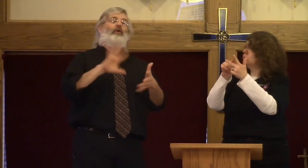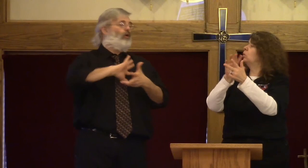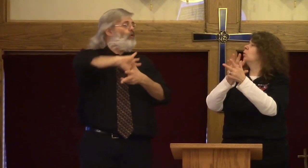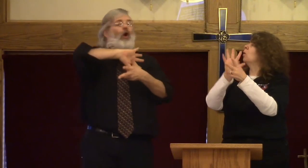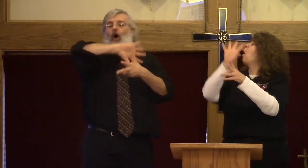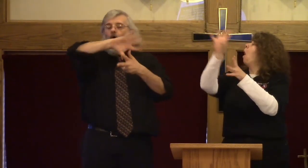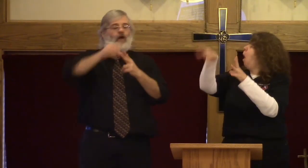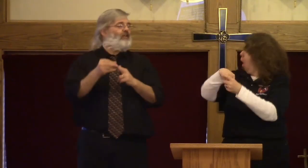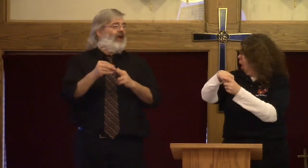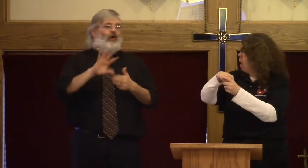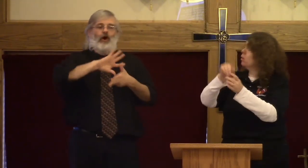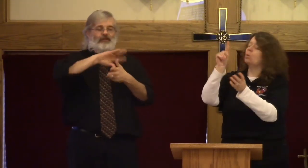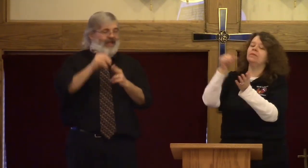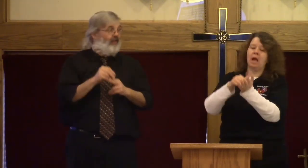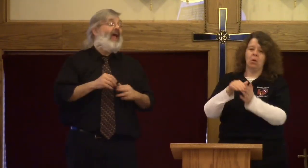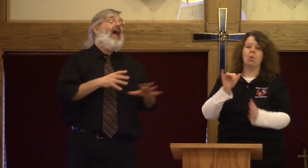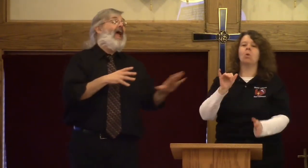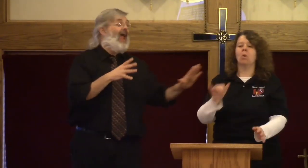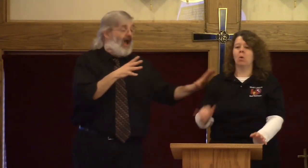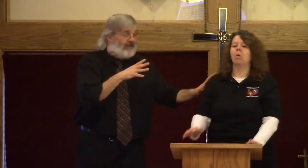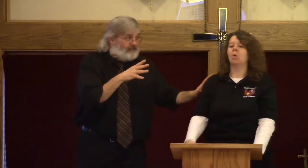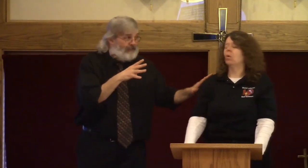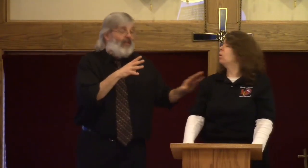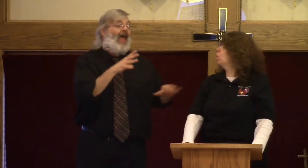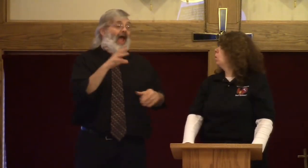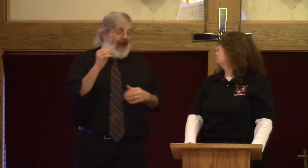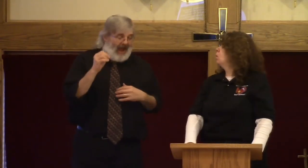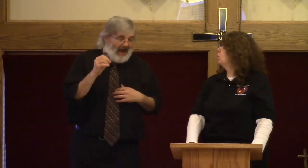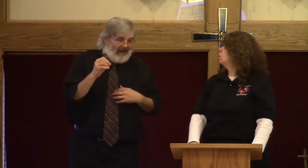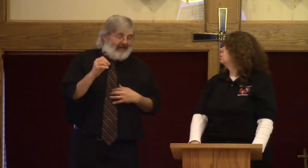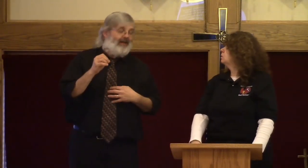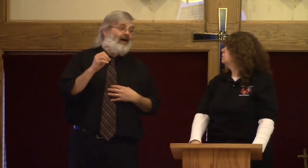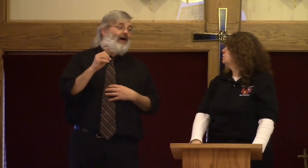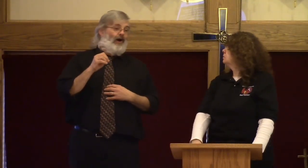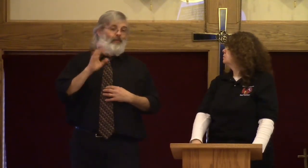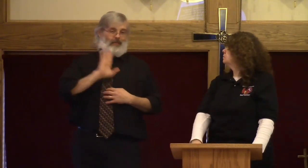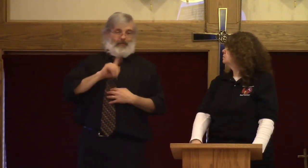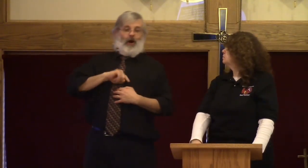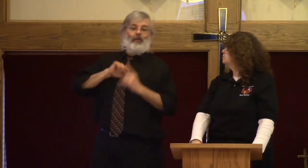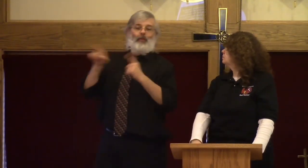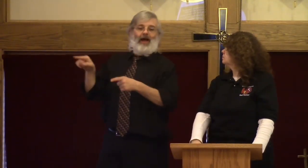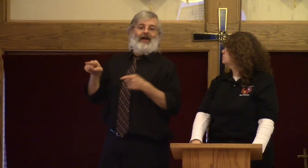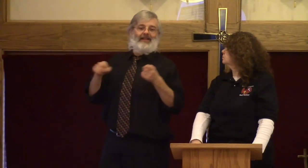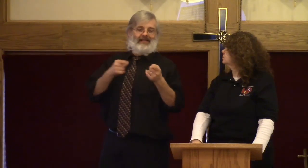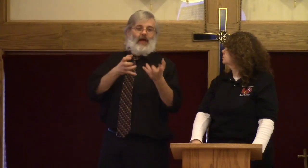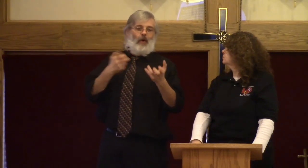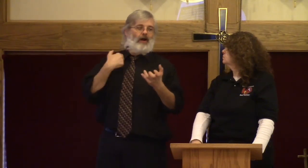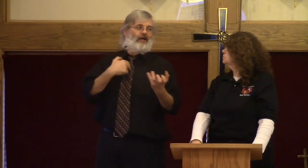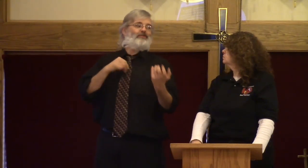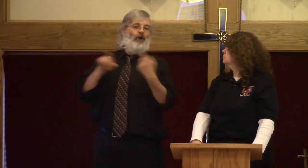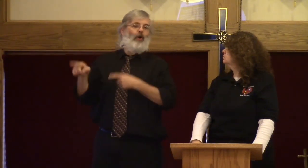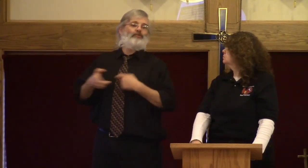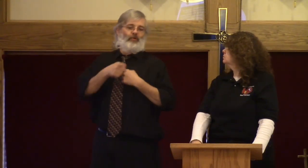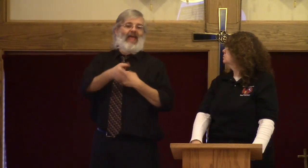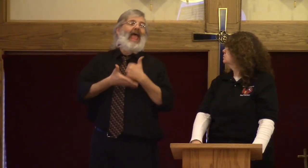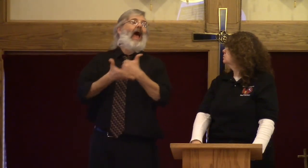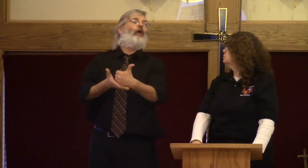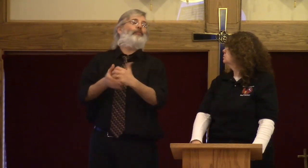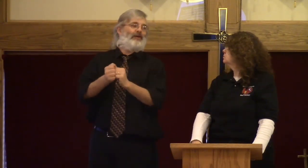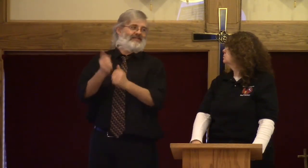it's all together. And when Palmer went, they wanted us to go, so they helped with some